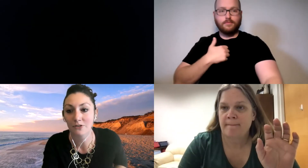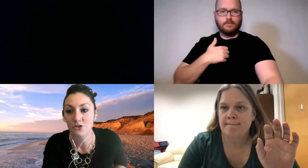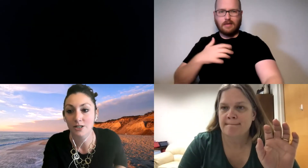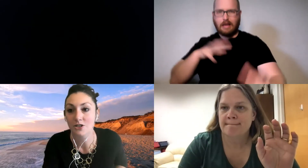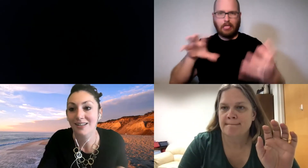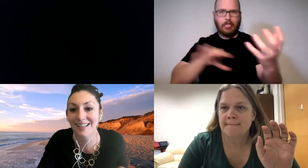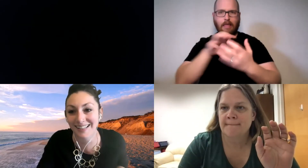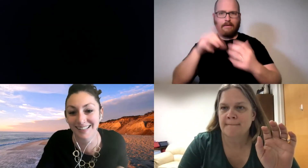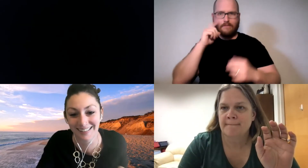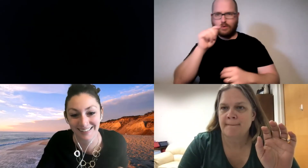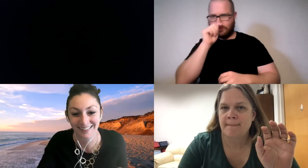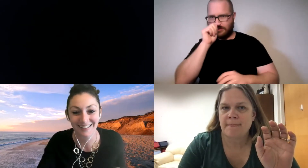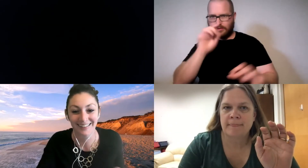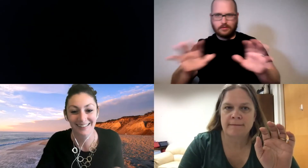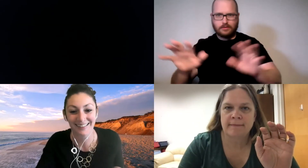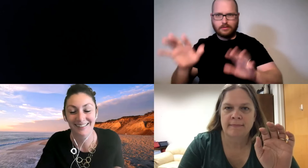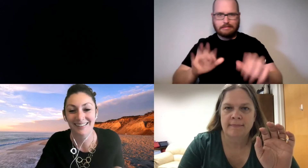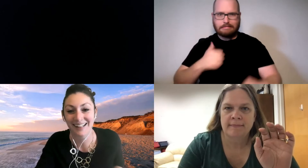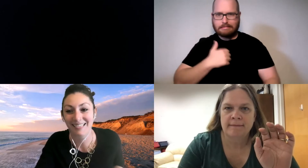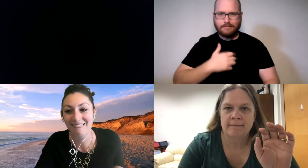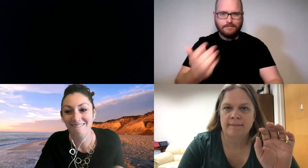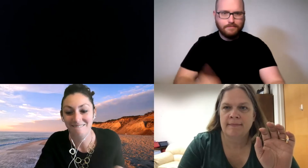all up for Trish.